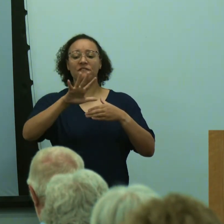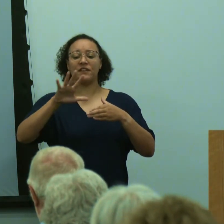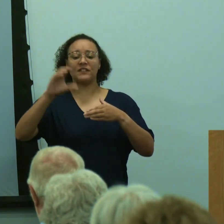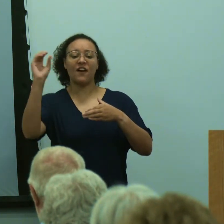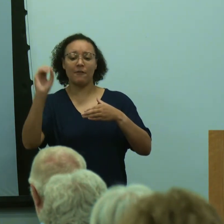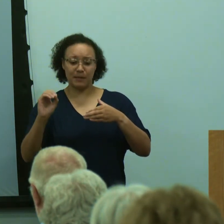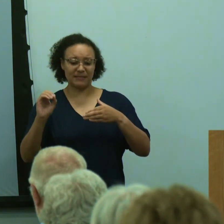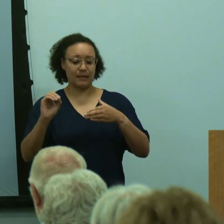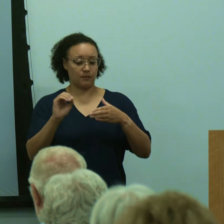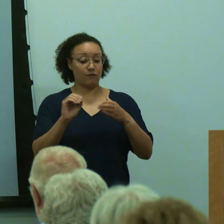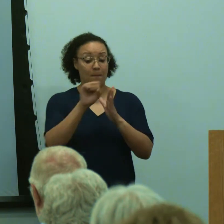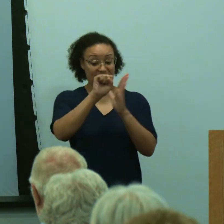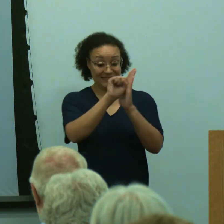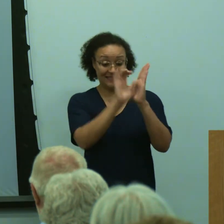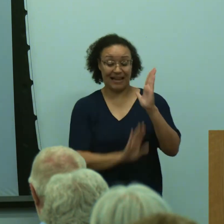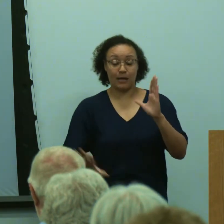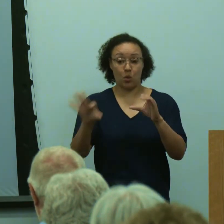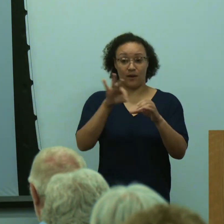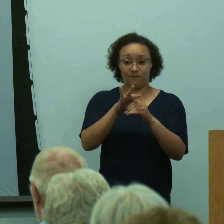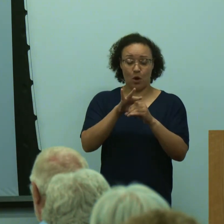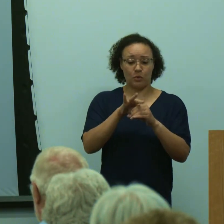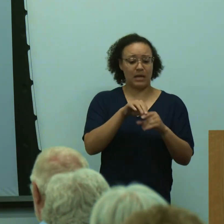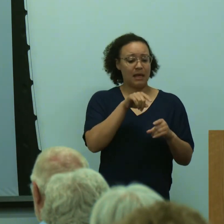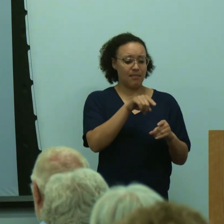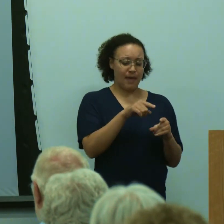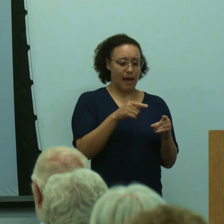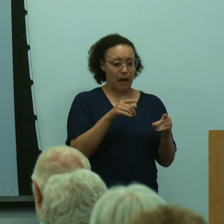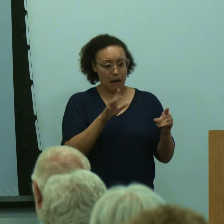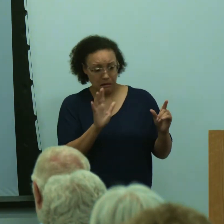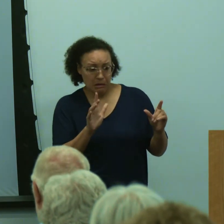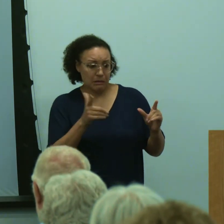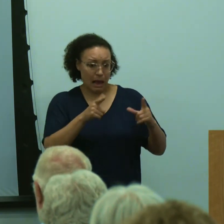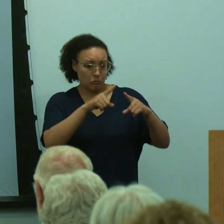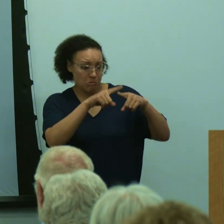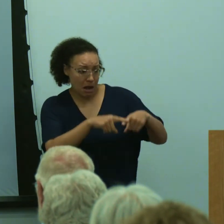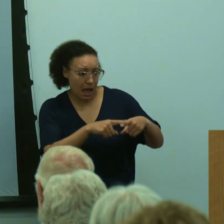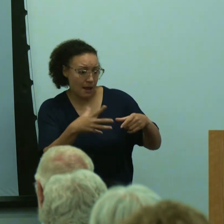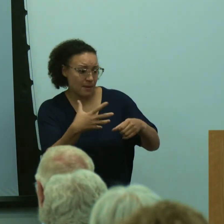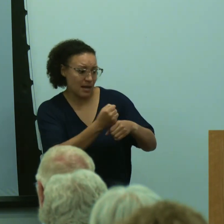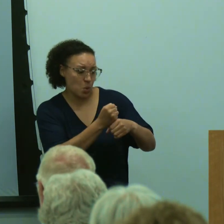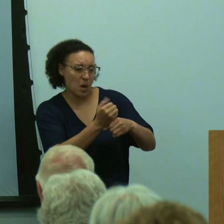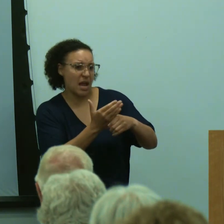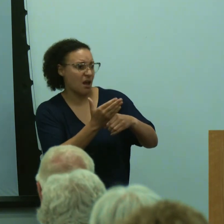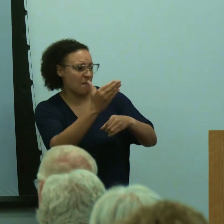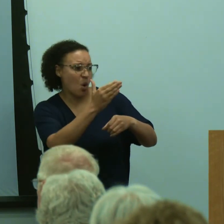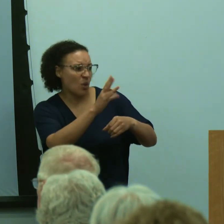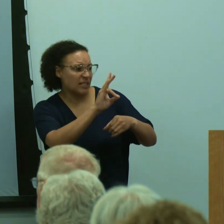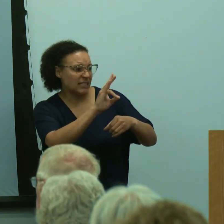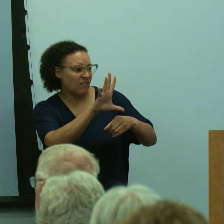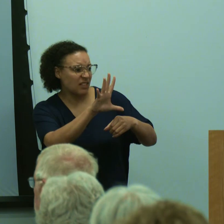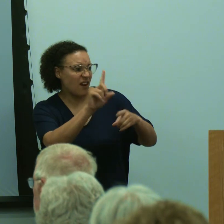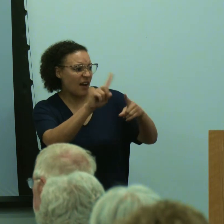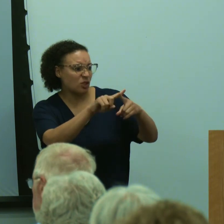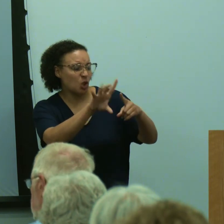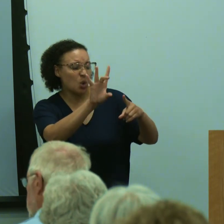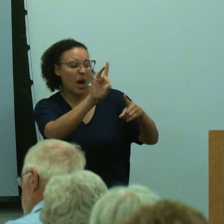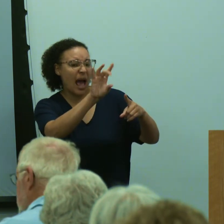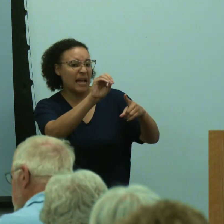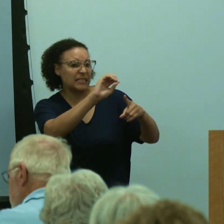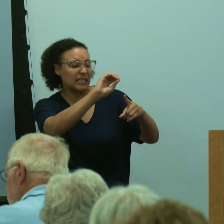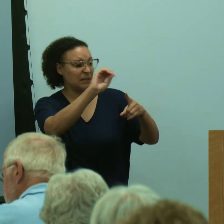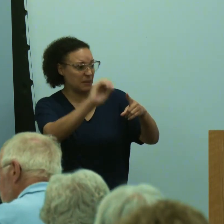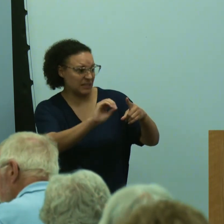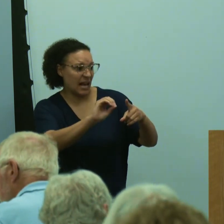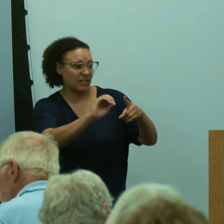statewide popular vote is positioned to reliably win anywhere from 75% to 80% of the seats in the Ohio